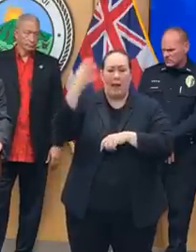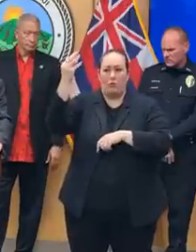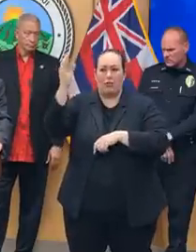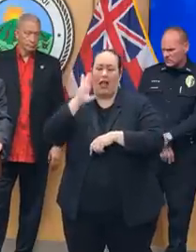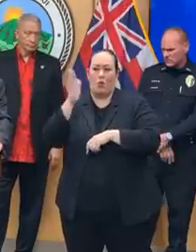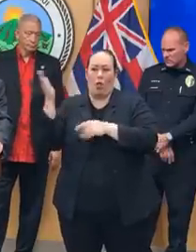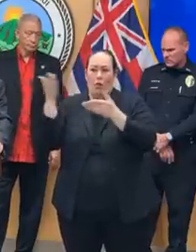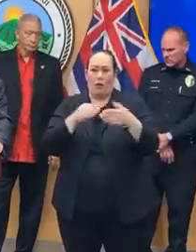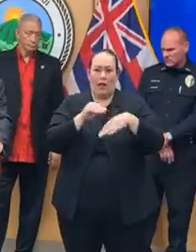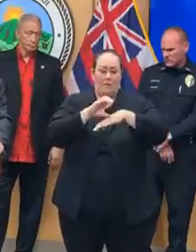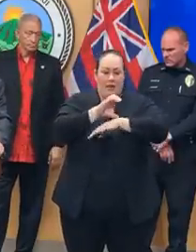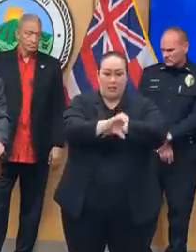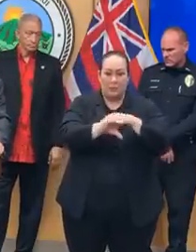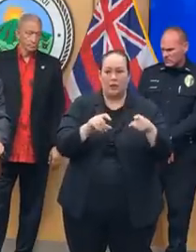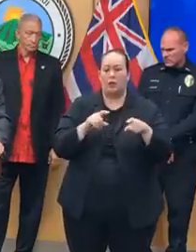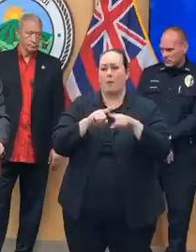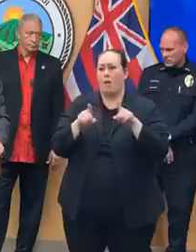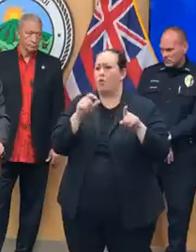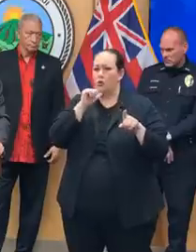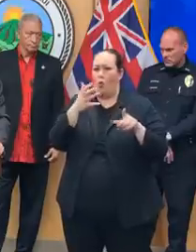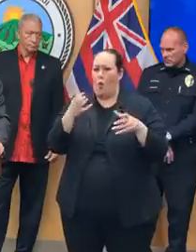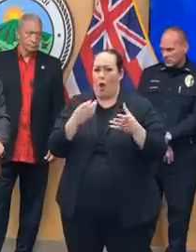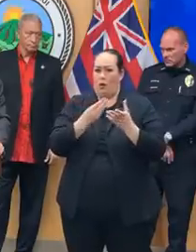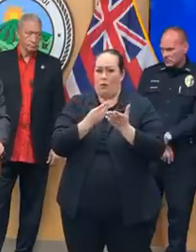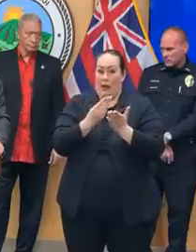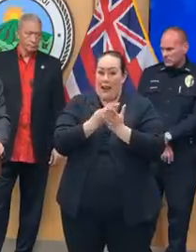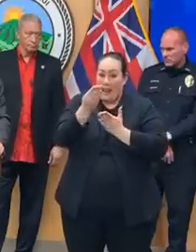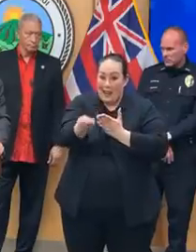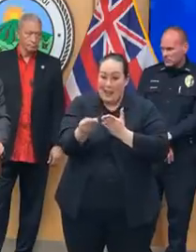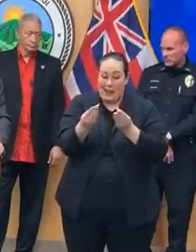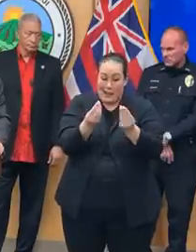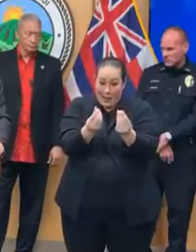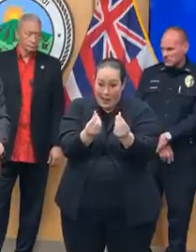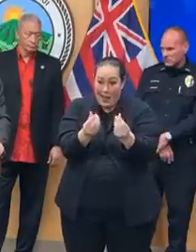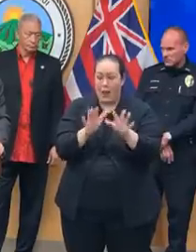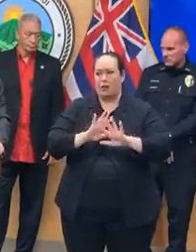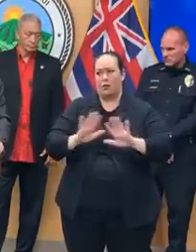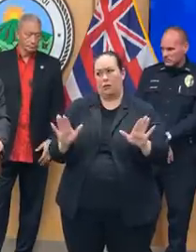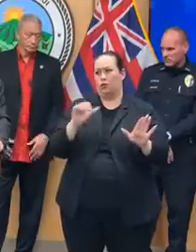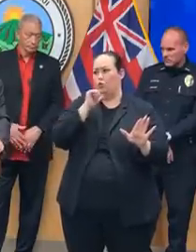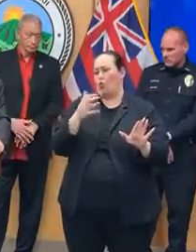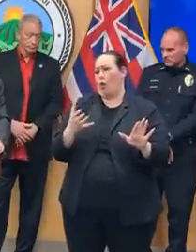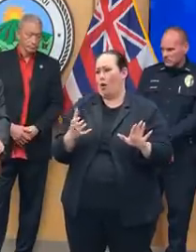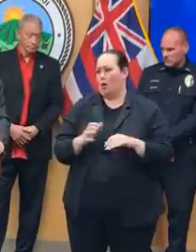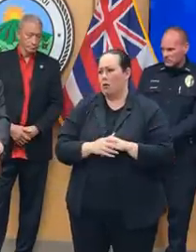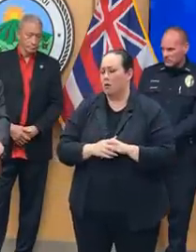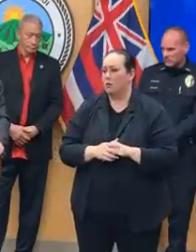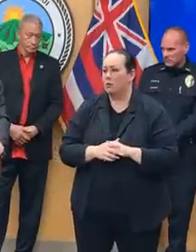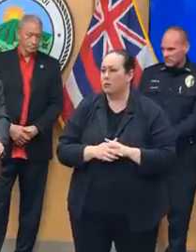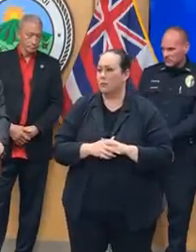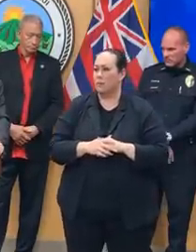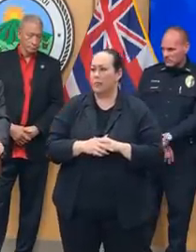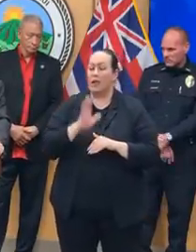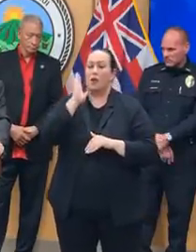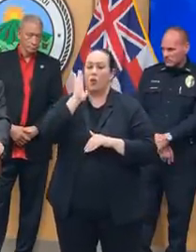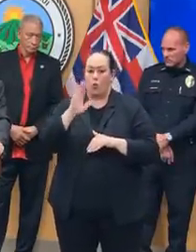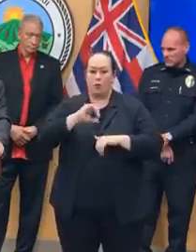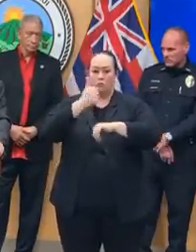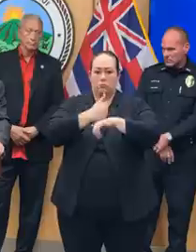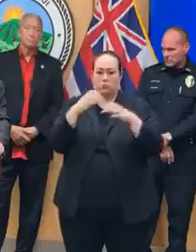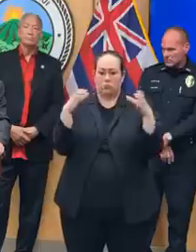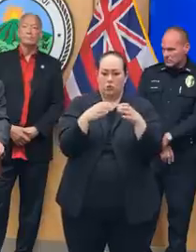investment in Hawaii, but we don't want to see land bought up. And so what I also will do is put together a group of people who are interested